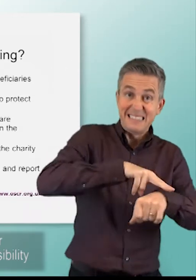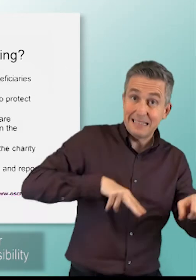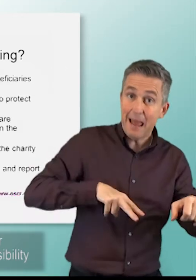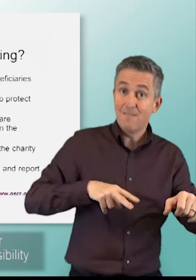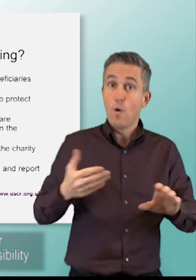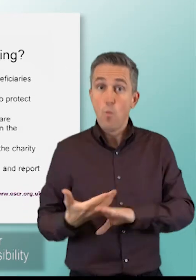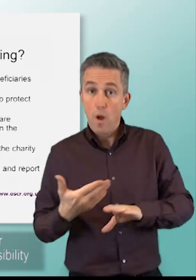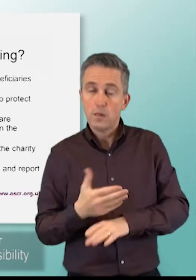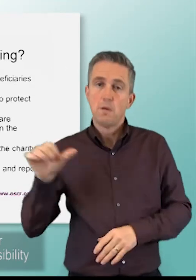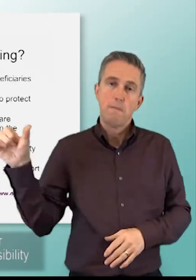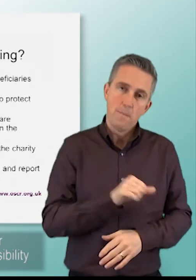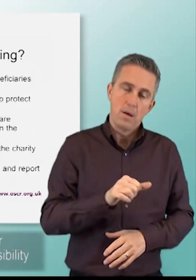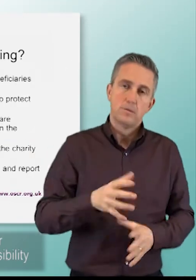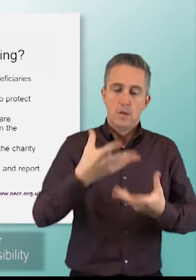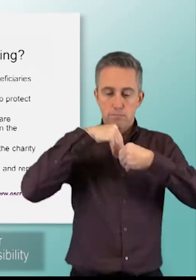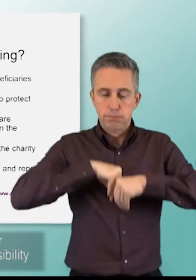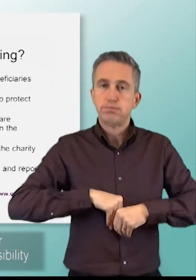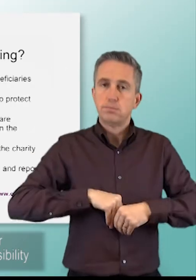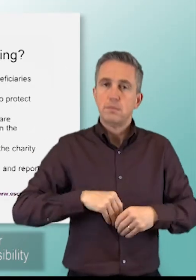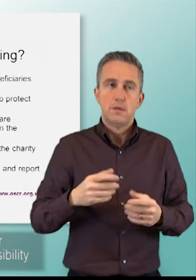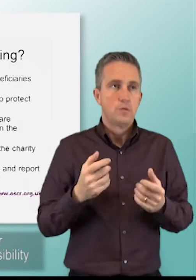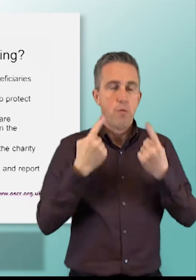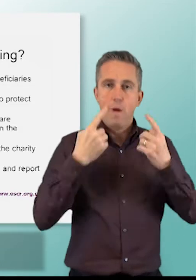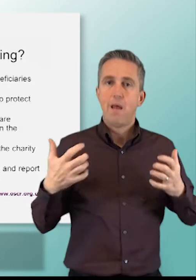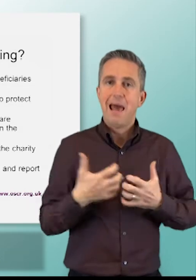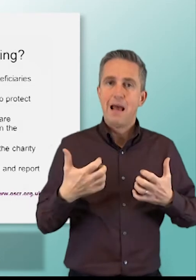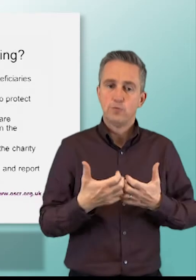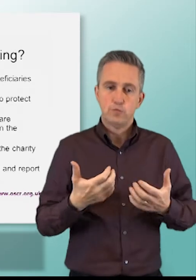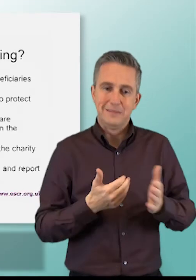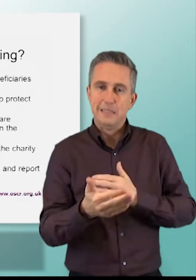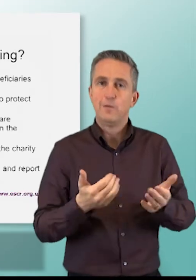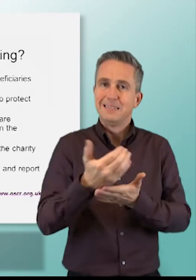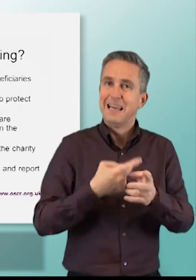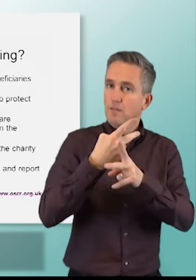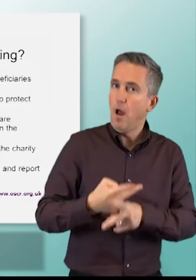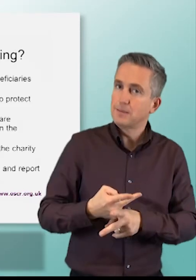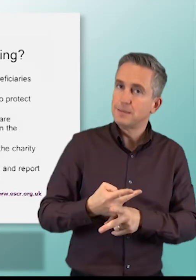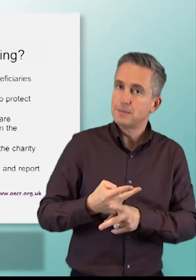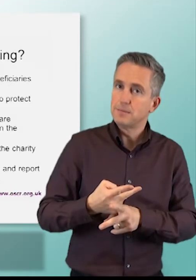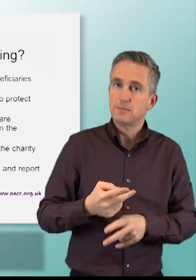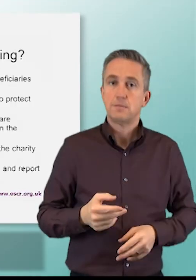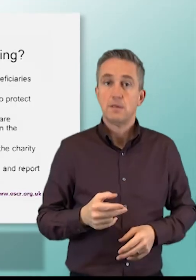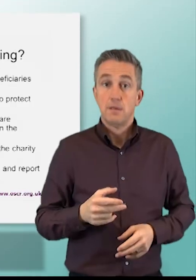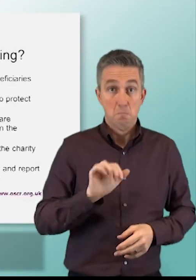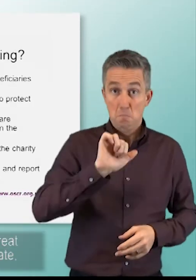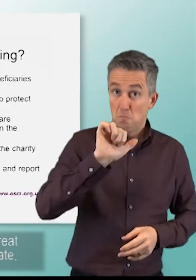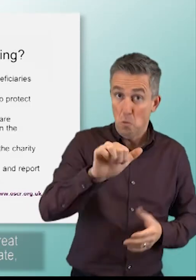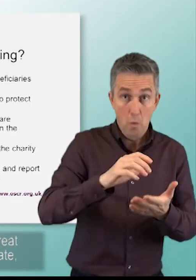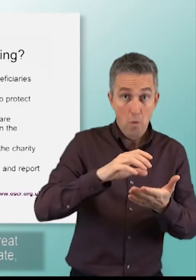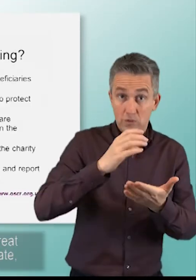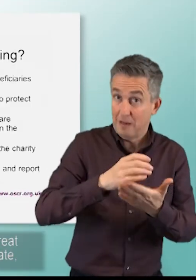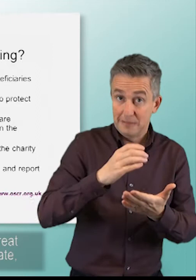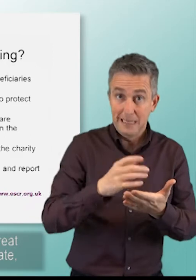in your organisation and that you have clear lines of responsibility, that people know what they need to be doing. That's something that often falls down. That you might have a